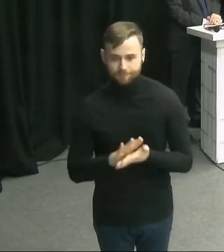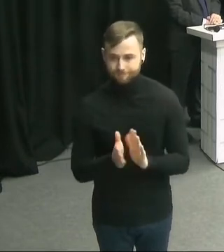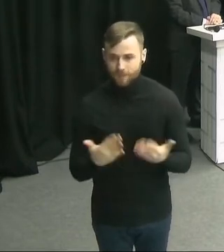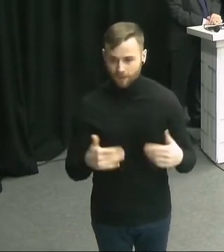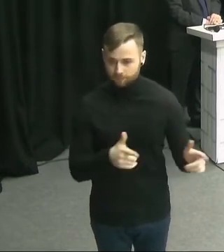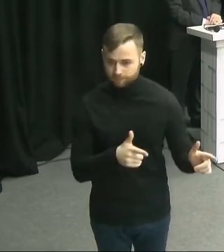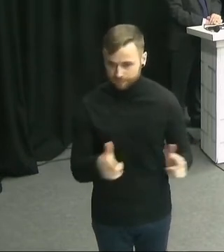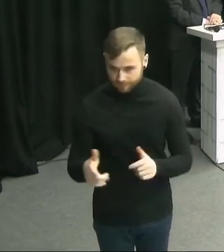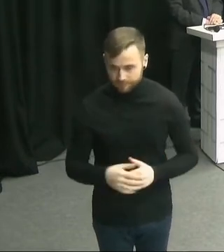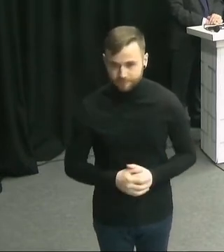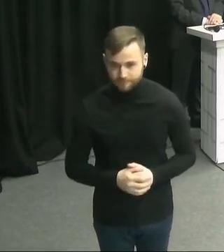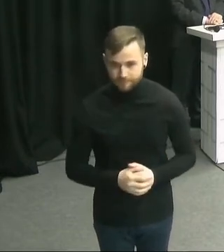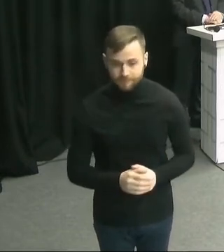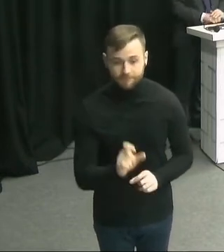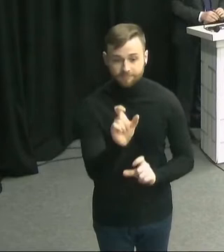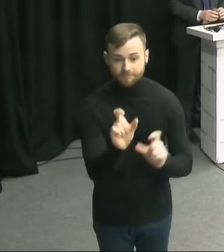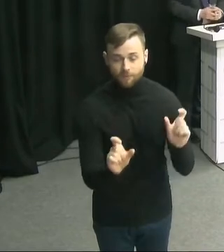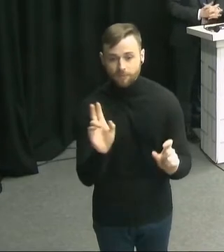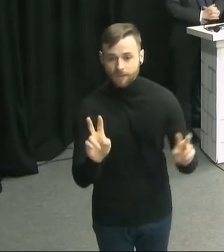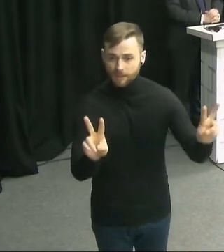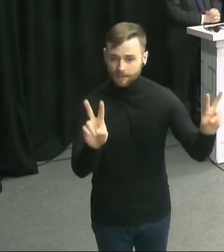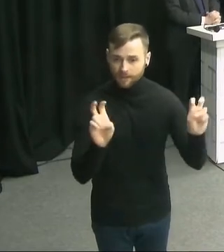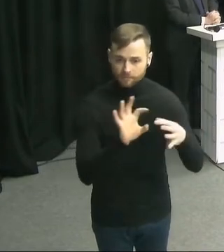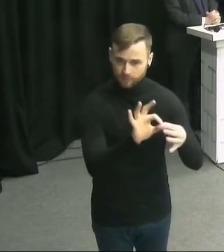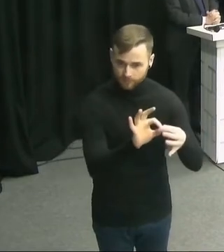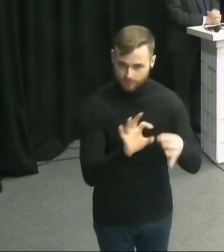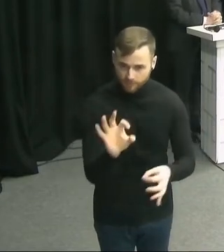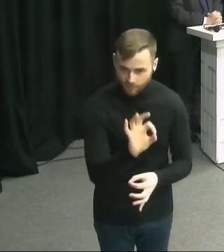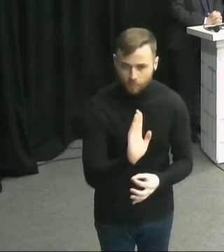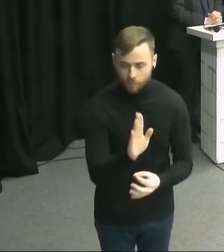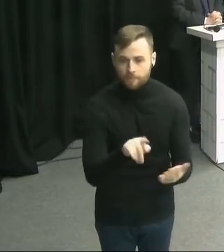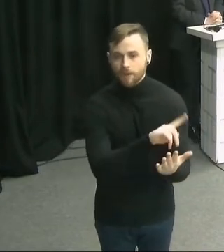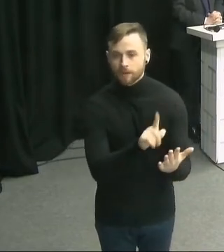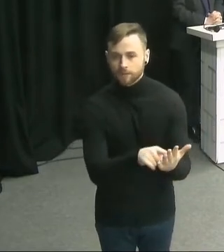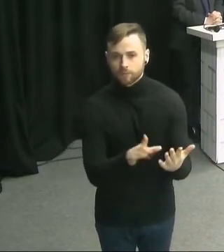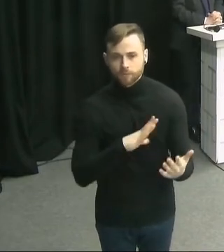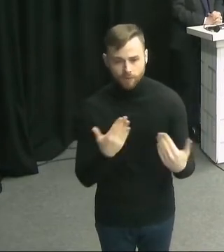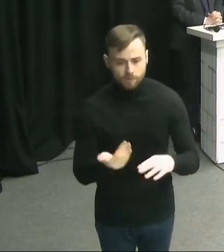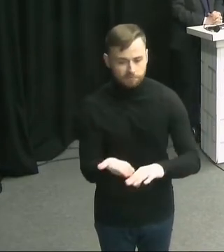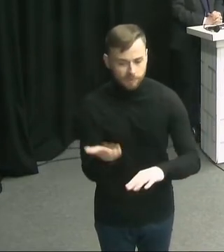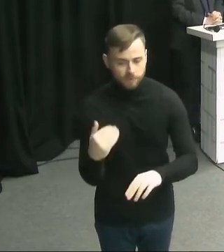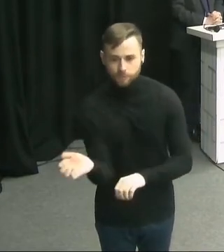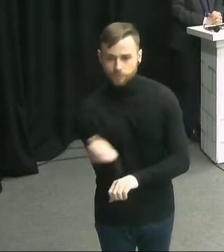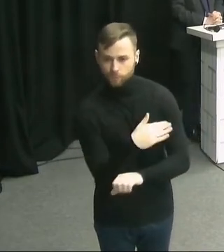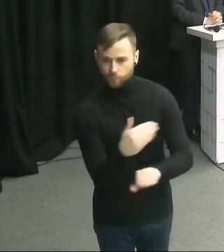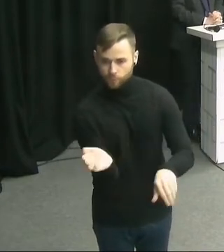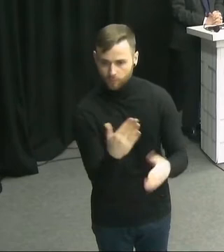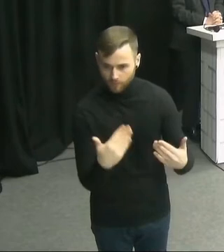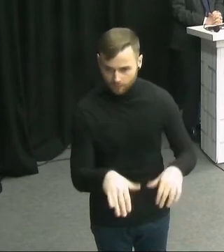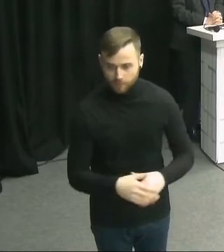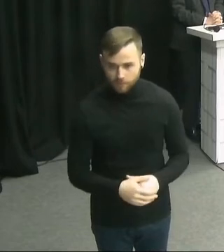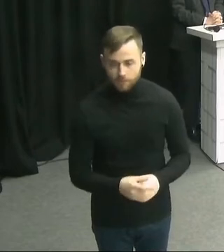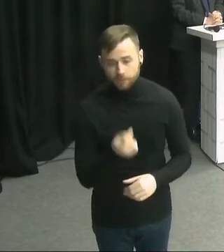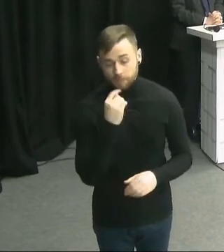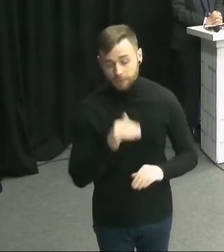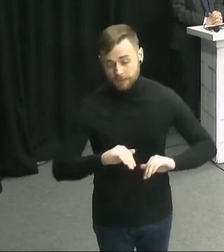introductory questions that have been prepared in advance for all the candidates. These are very topical questions.